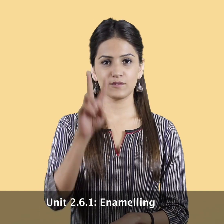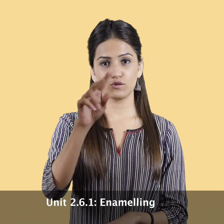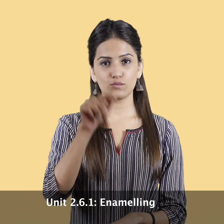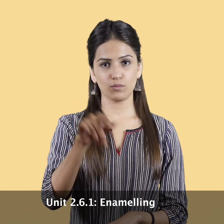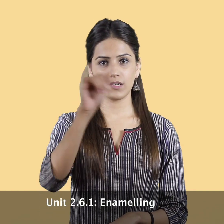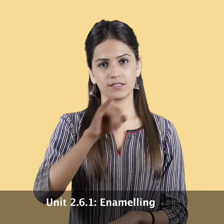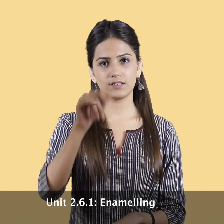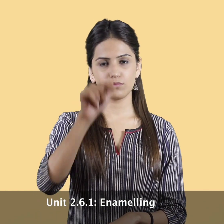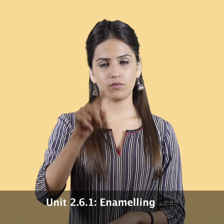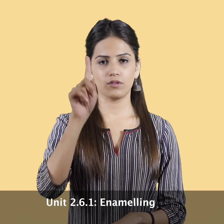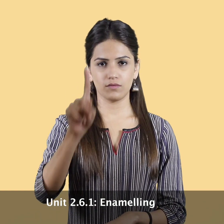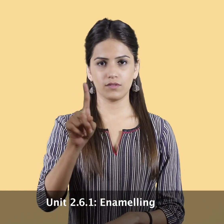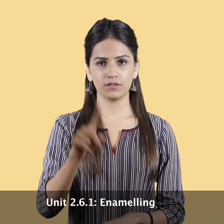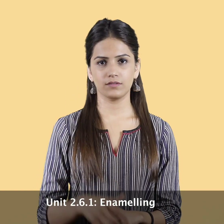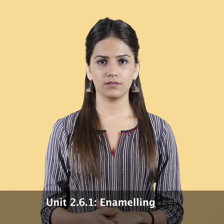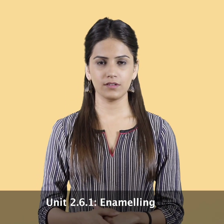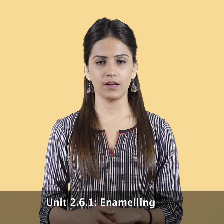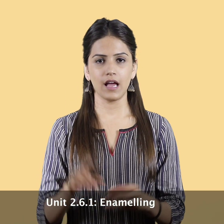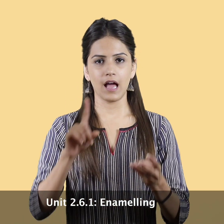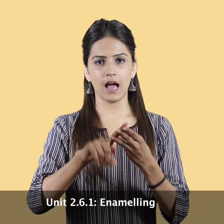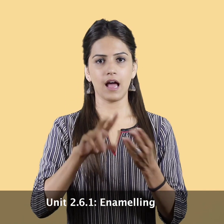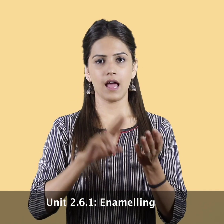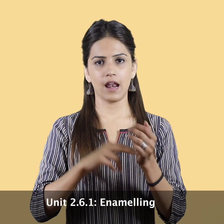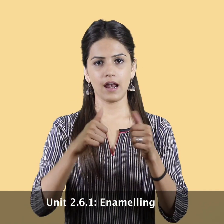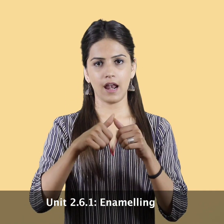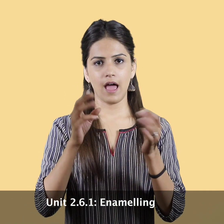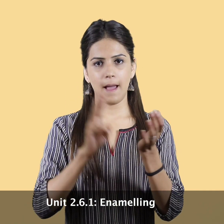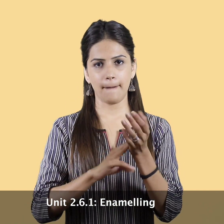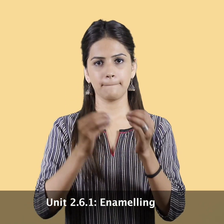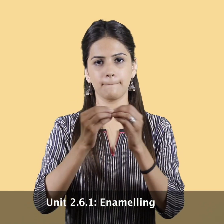Unit 2.6.1. Enamelling.